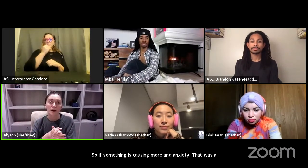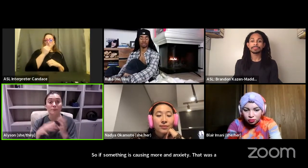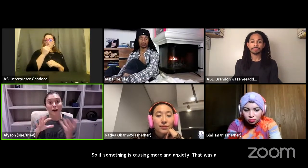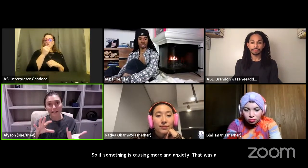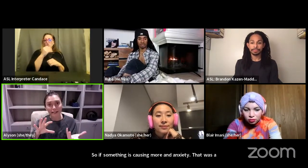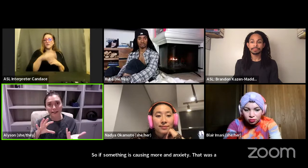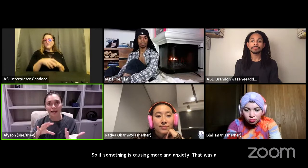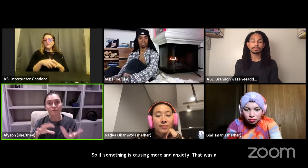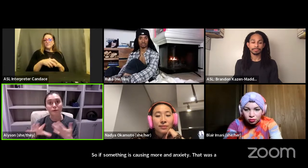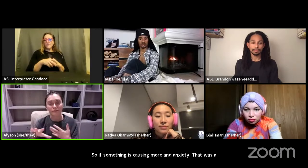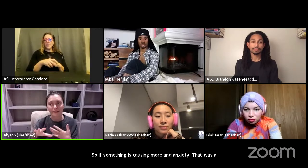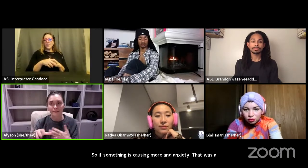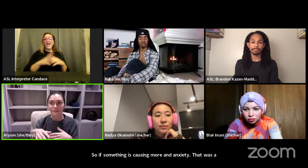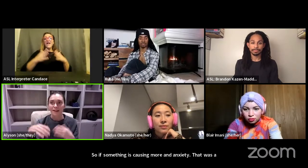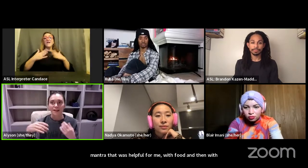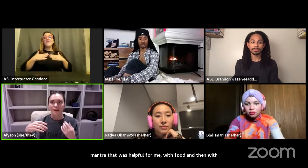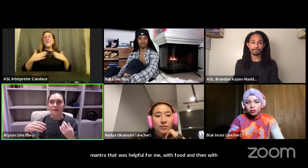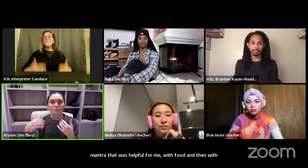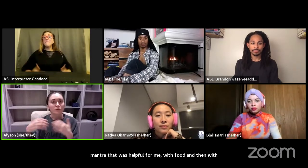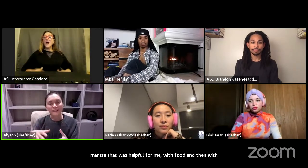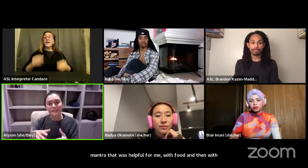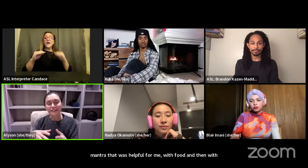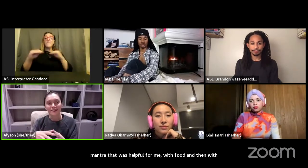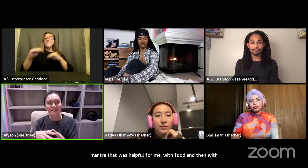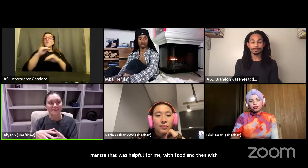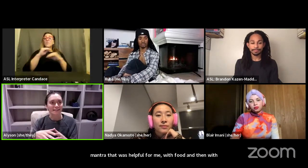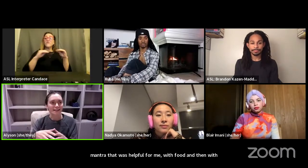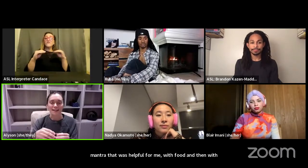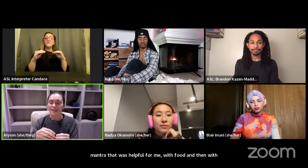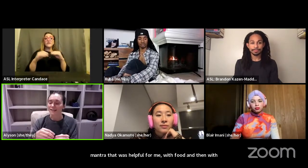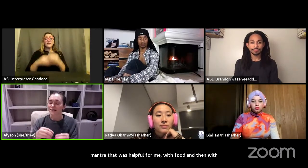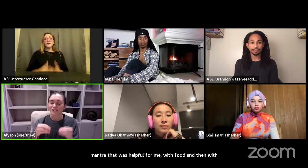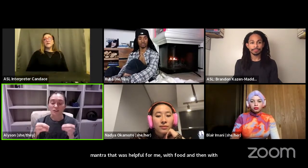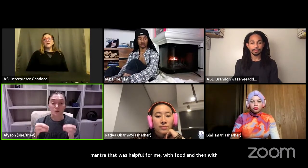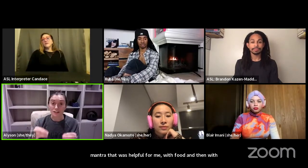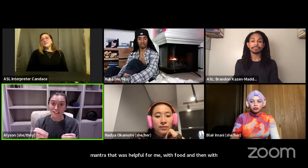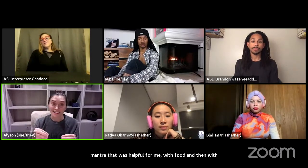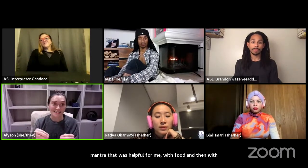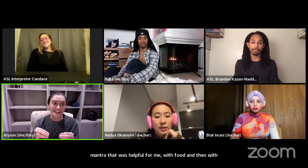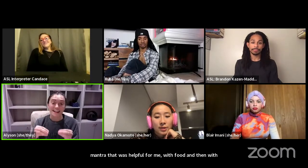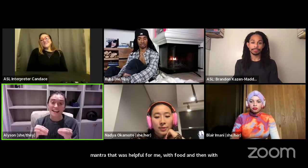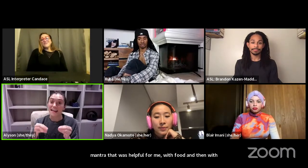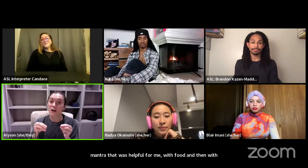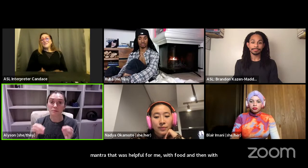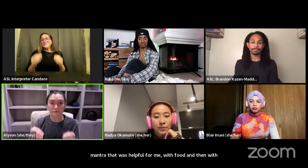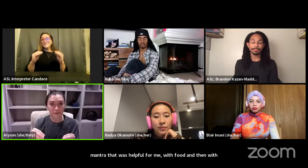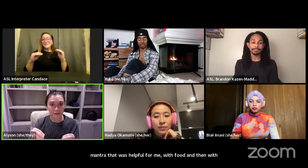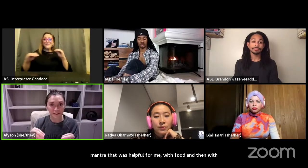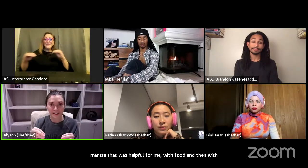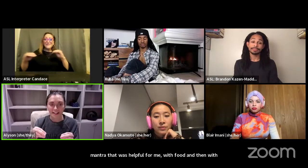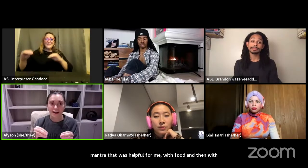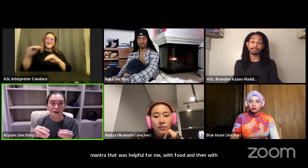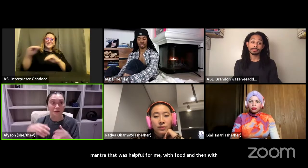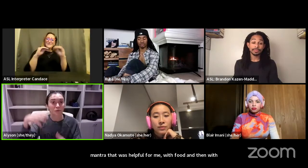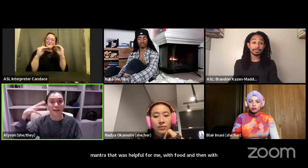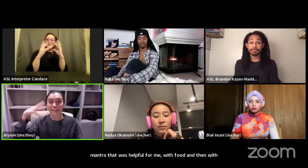with body and movement. Movement is a gorgeous,